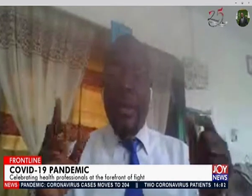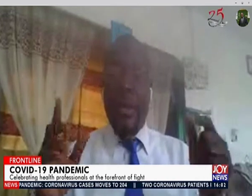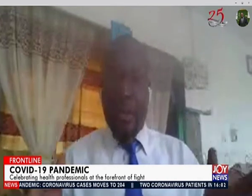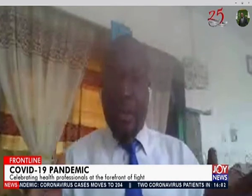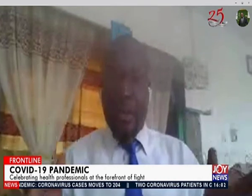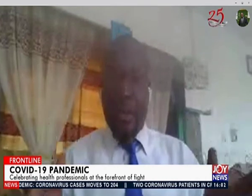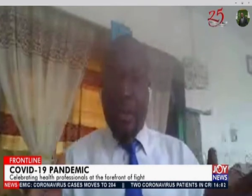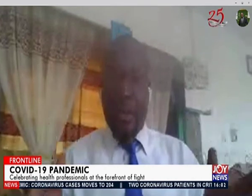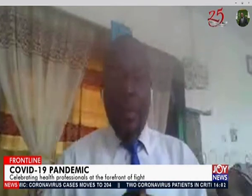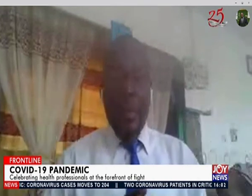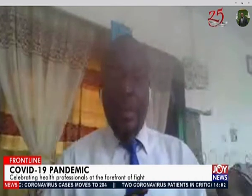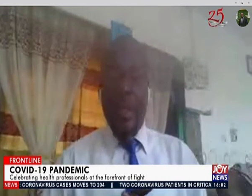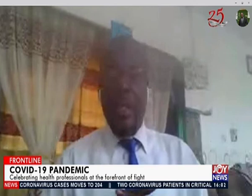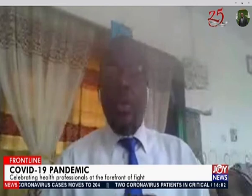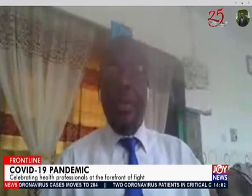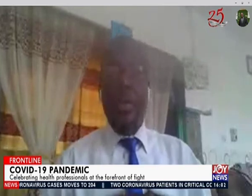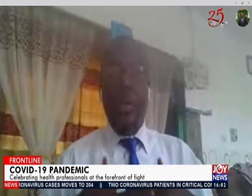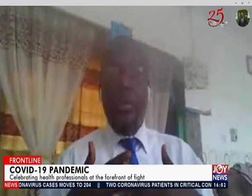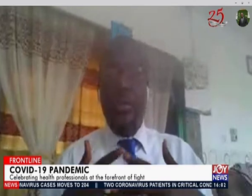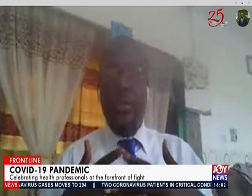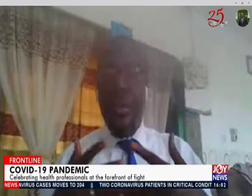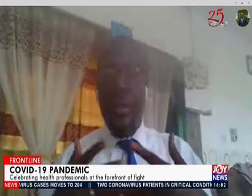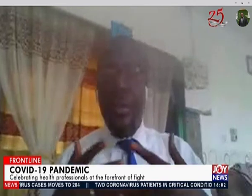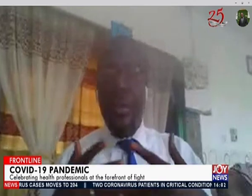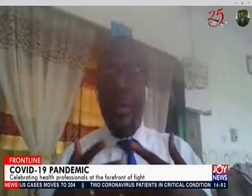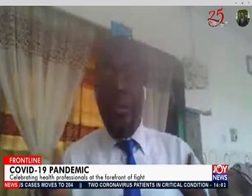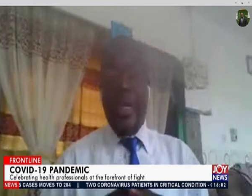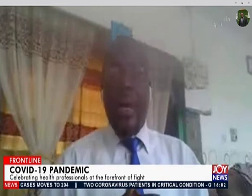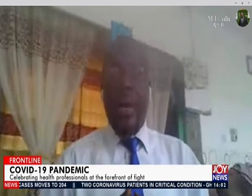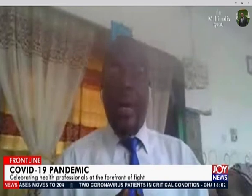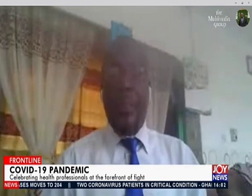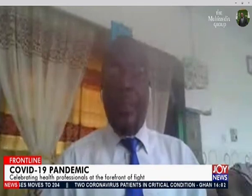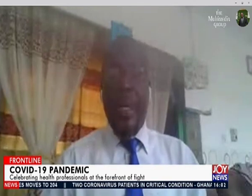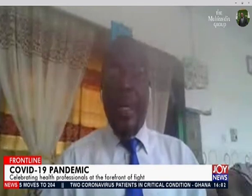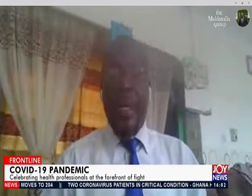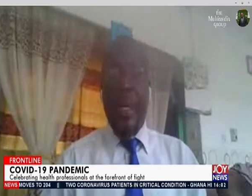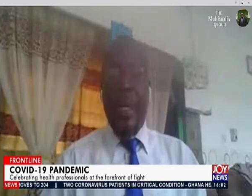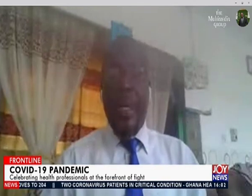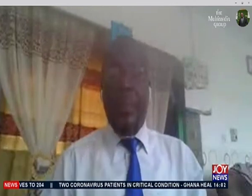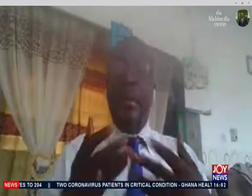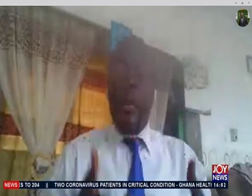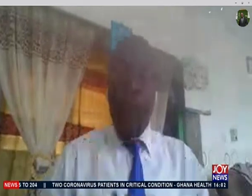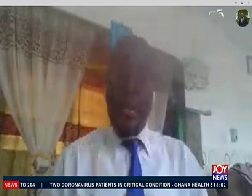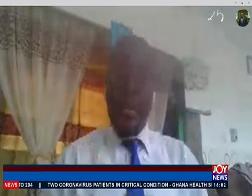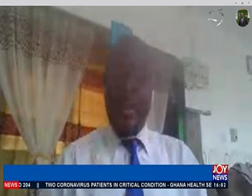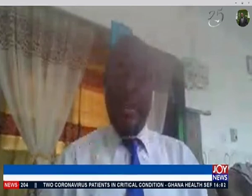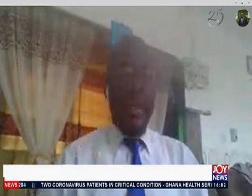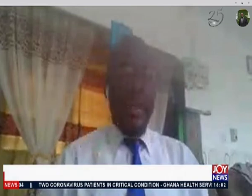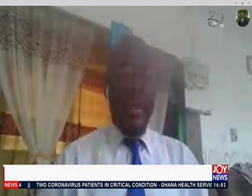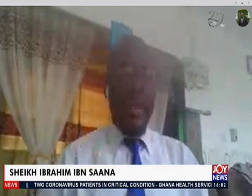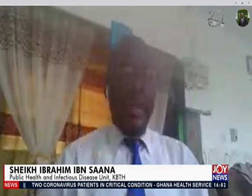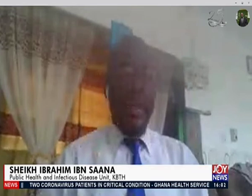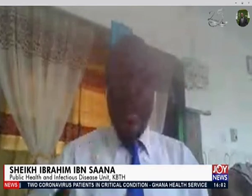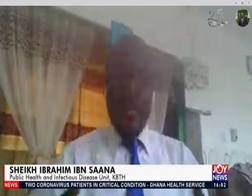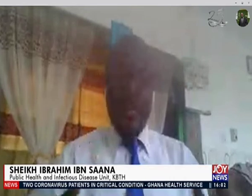is watching as what would happen. So in order to remove the stigma around the person, a reconfirmatory check